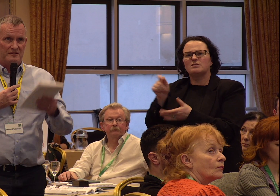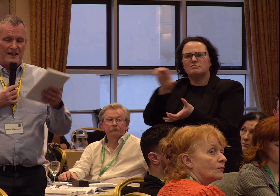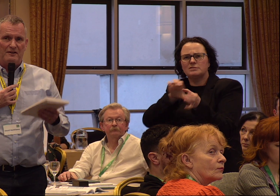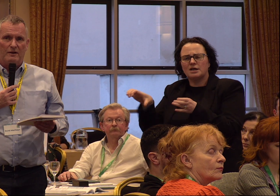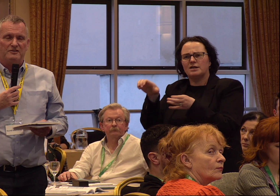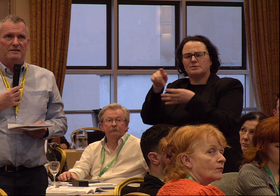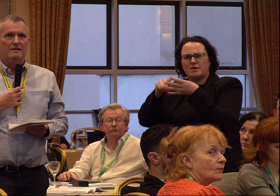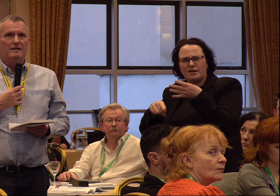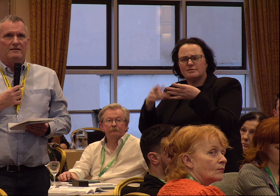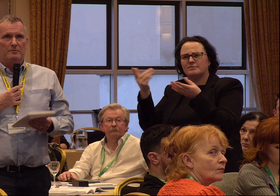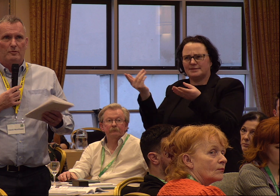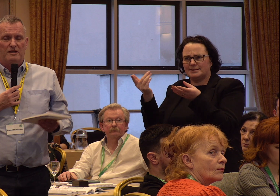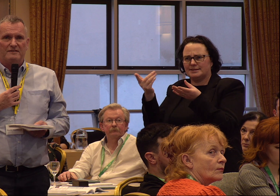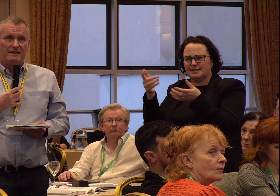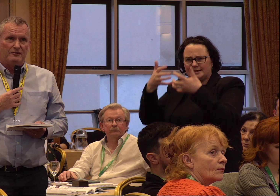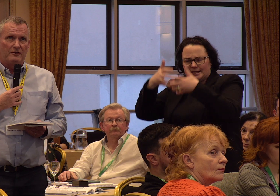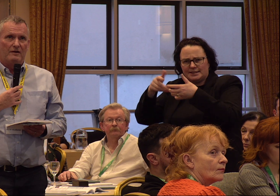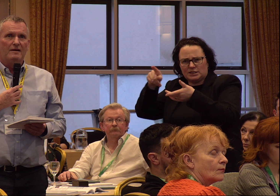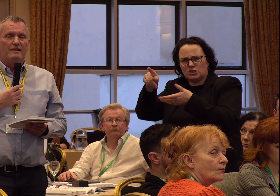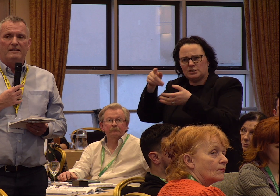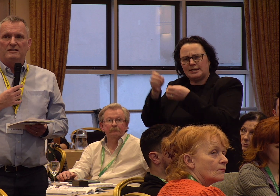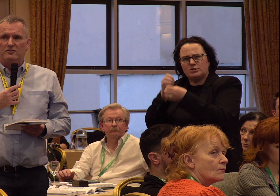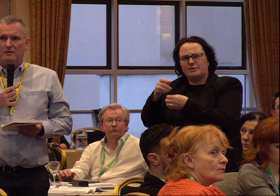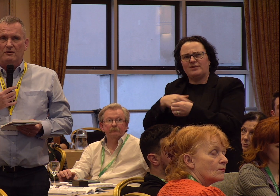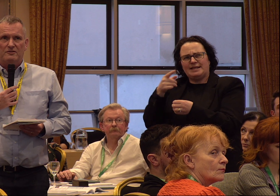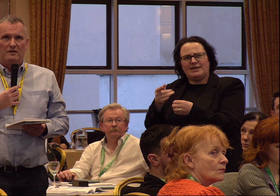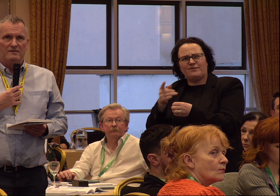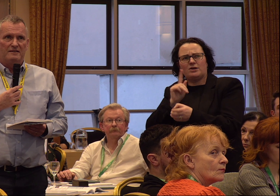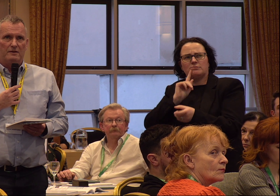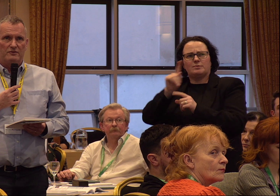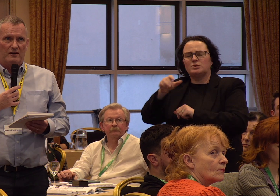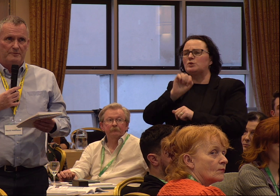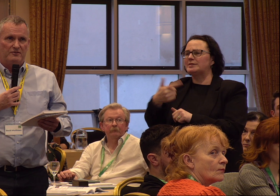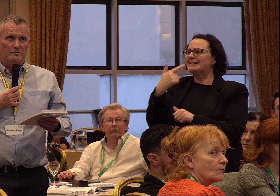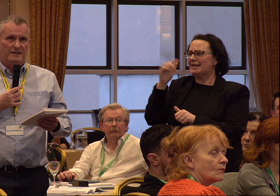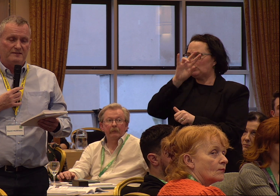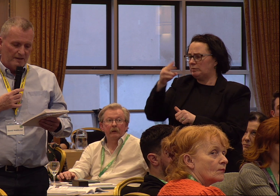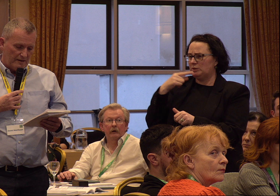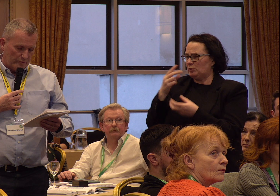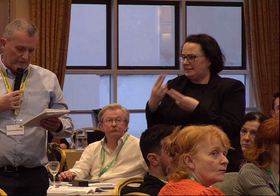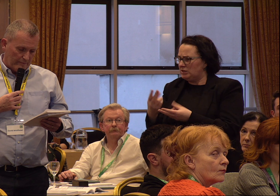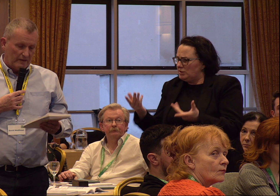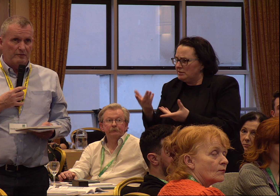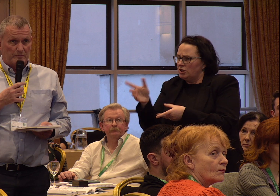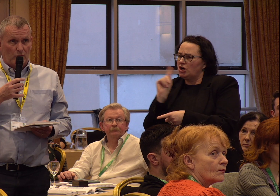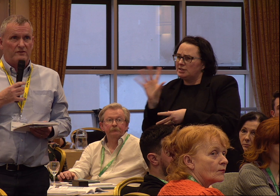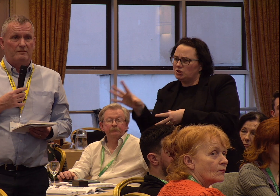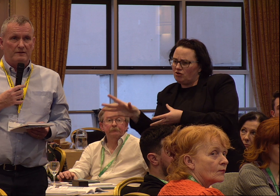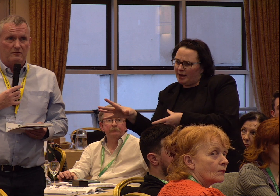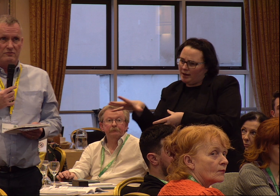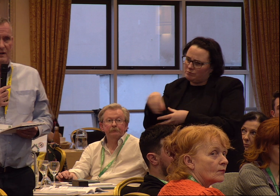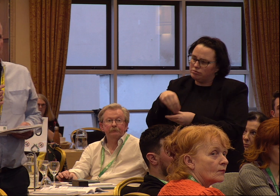the second question, there'd be much less need for initiatives to encourage girls into those types of subjects. But I think with